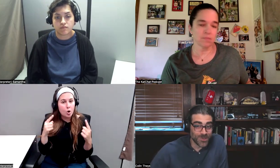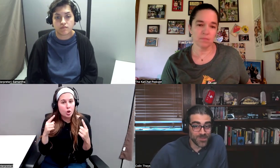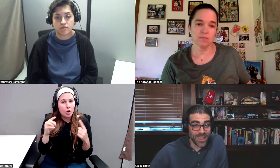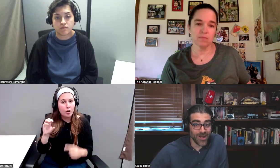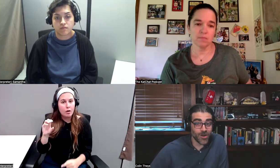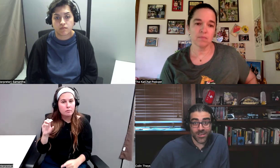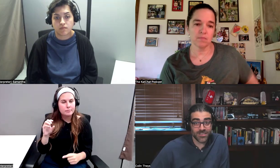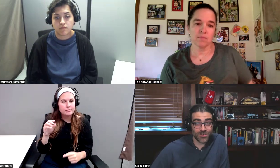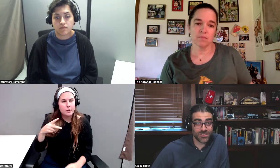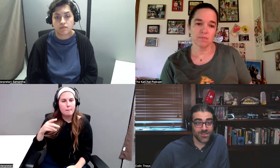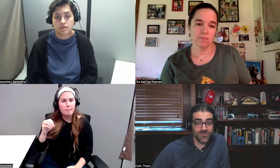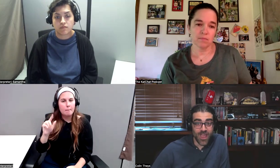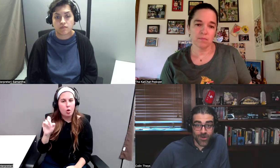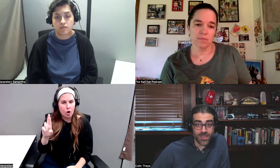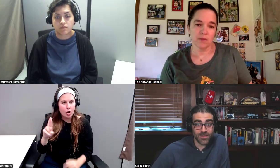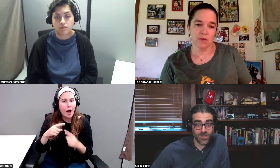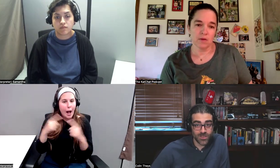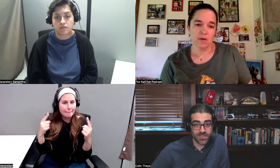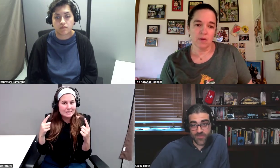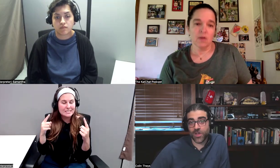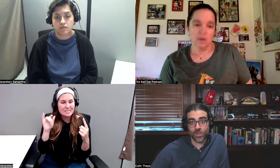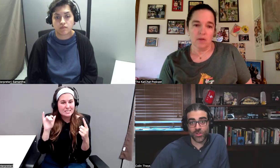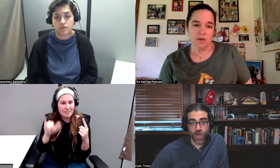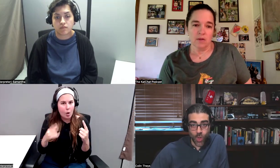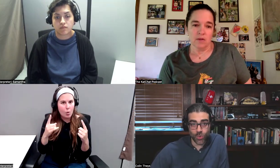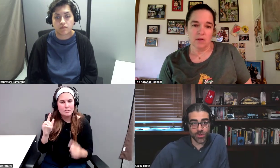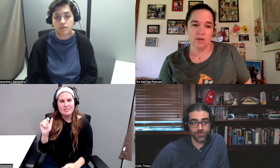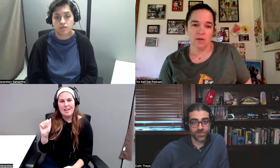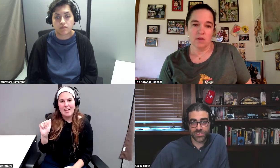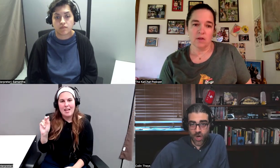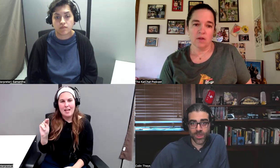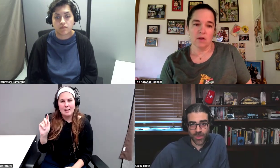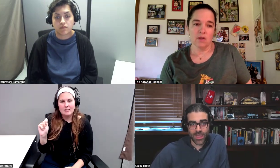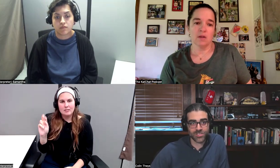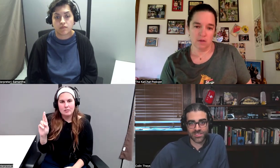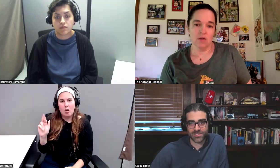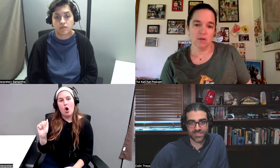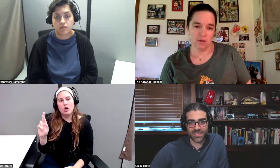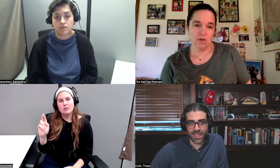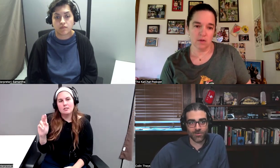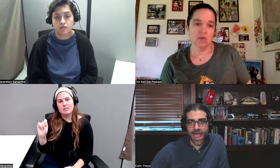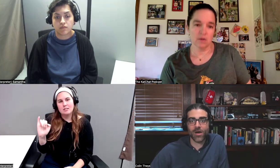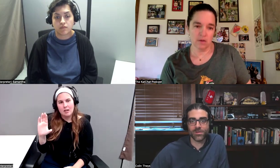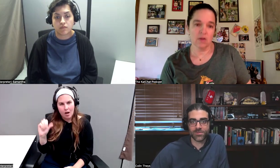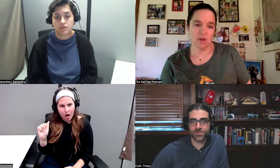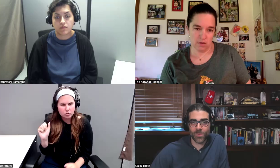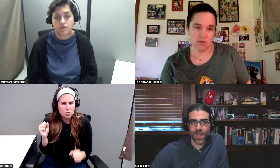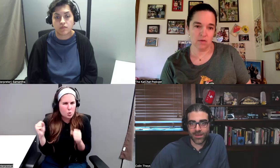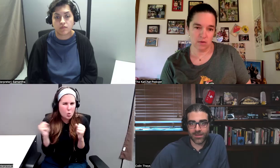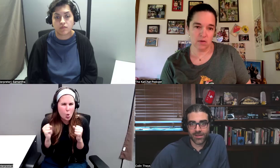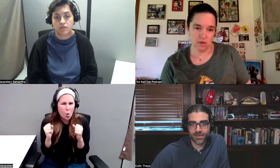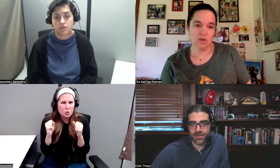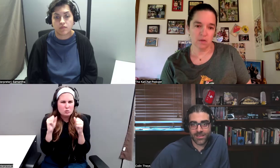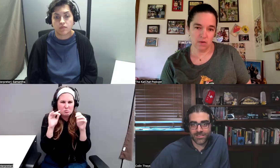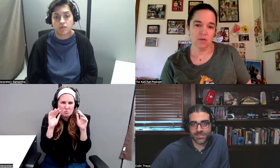because it was supposed to be Antarctica. So it's just very difficult, cold, snowy locations, like just getting around